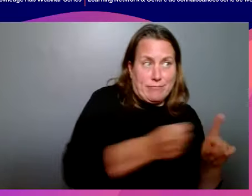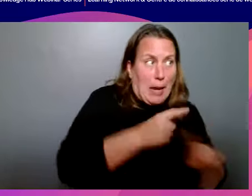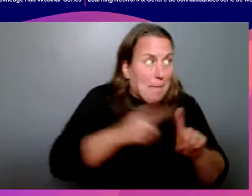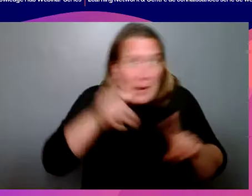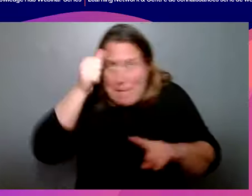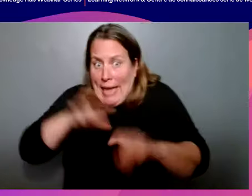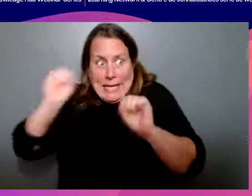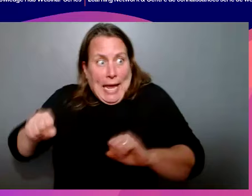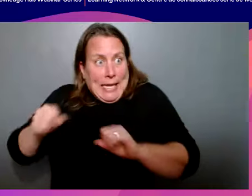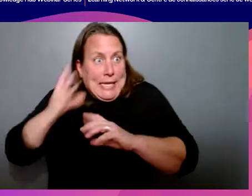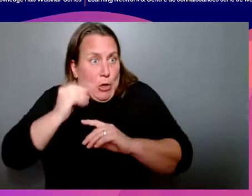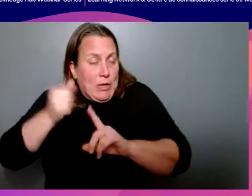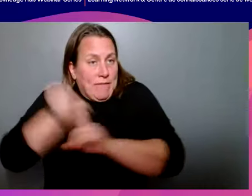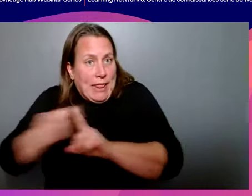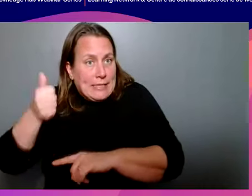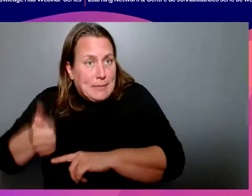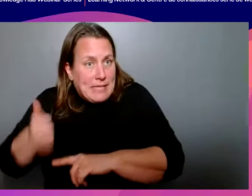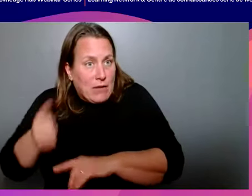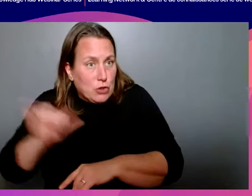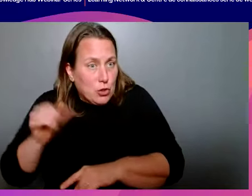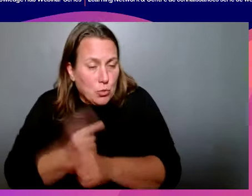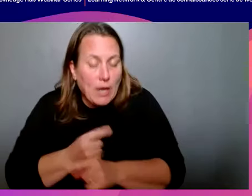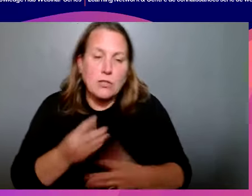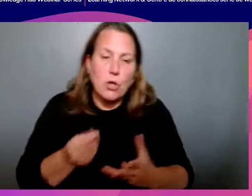violence. However, women, 2S